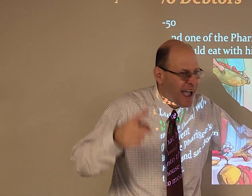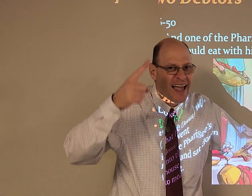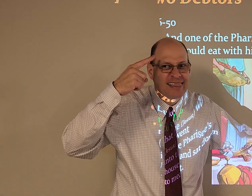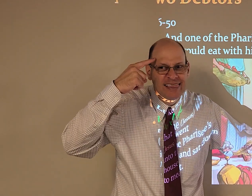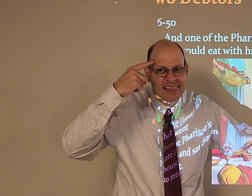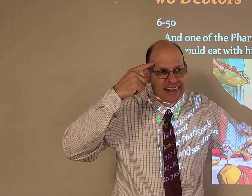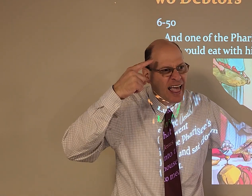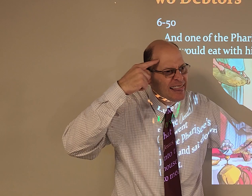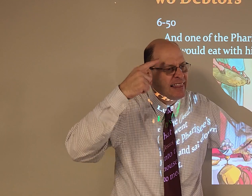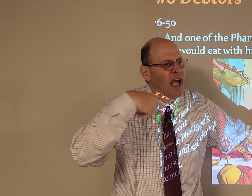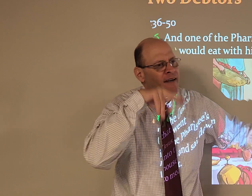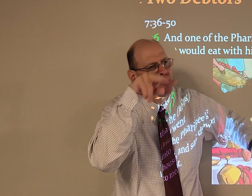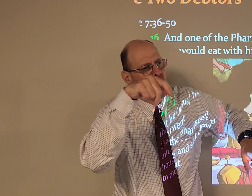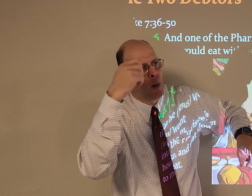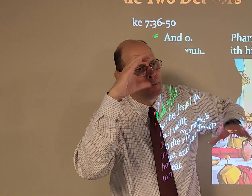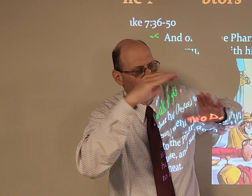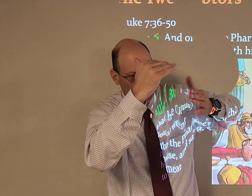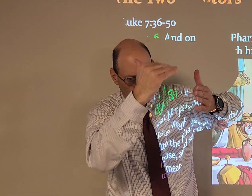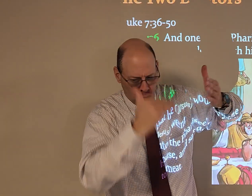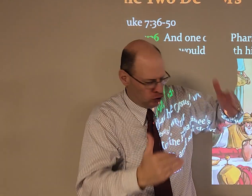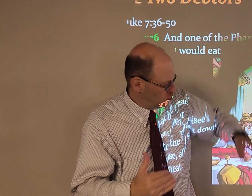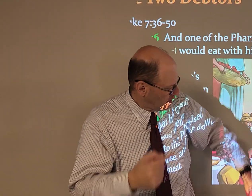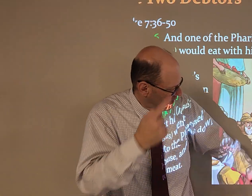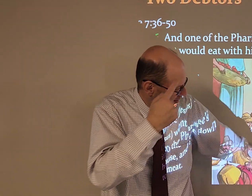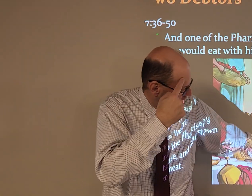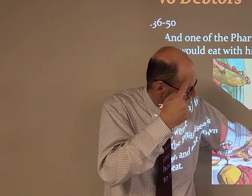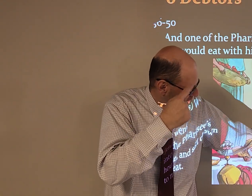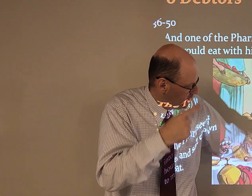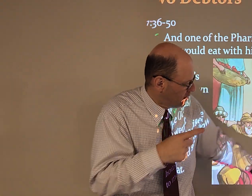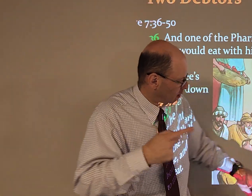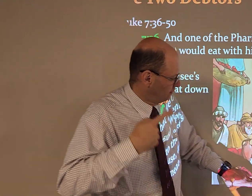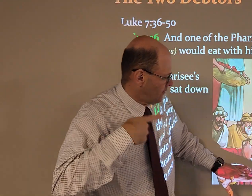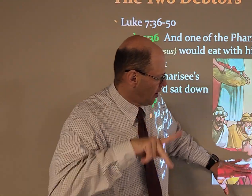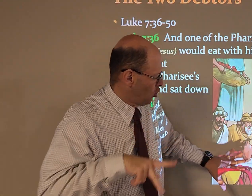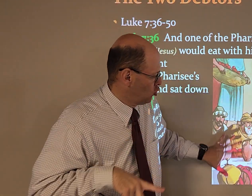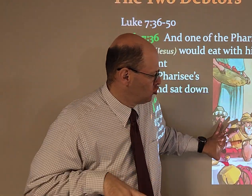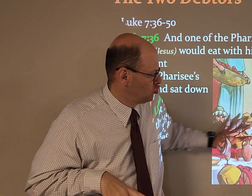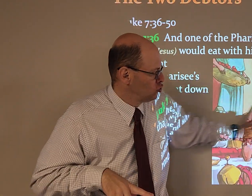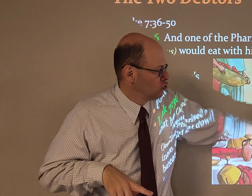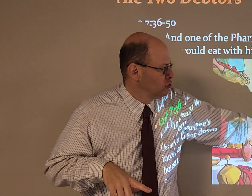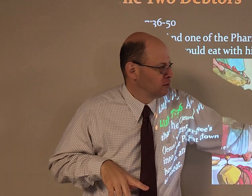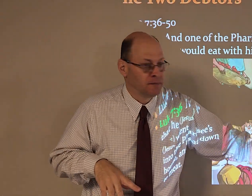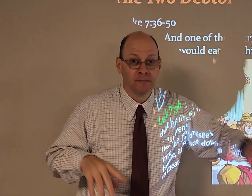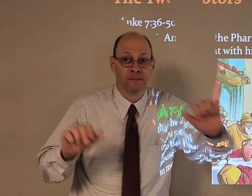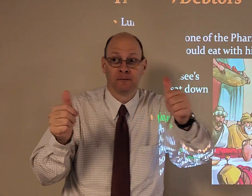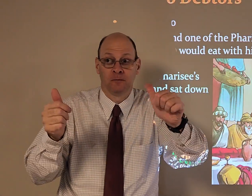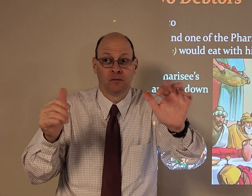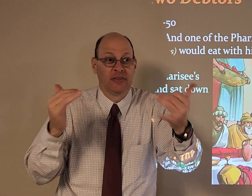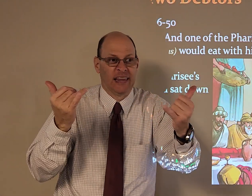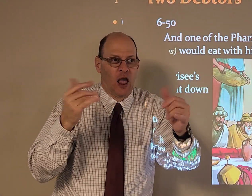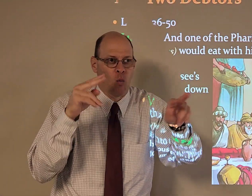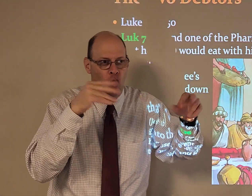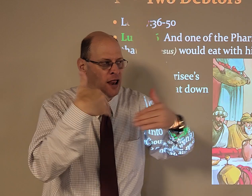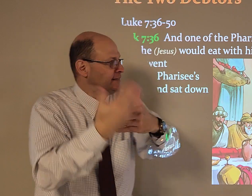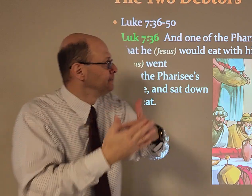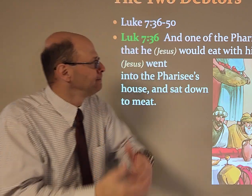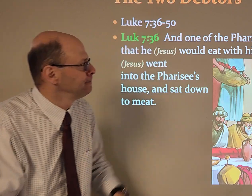they were down to the ground, and they would lay or just be in some sort of comfortable